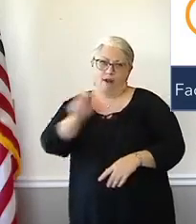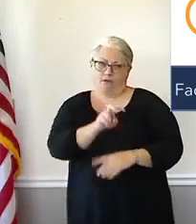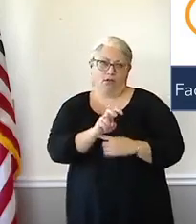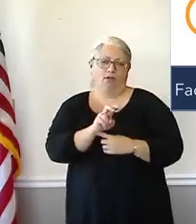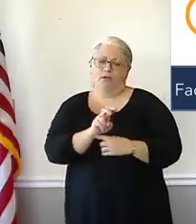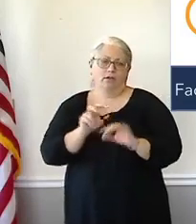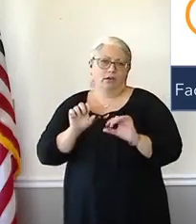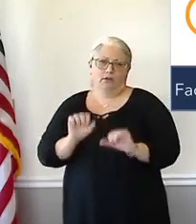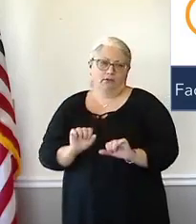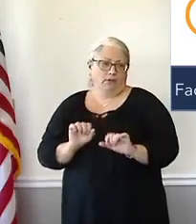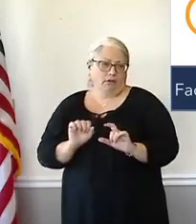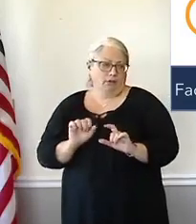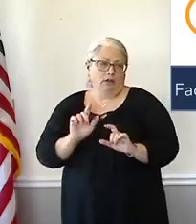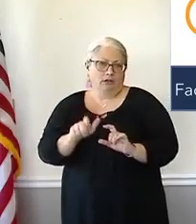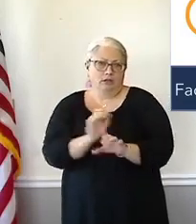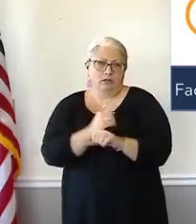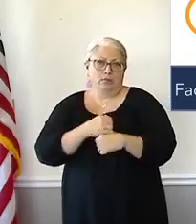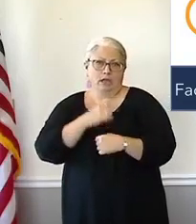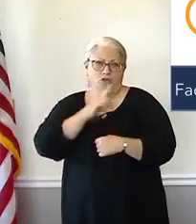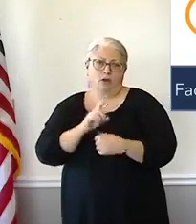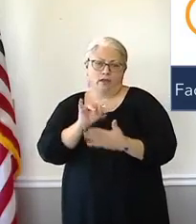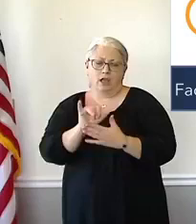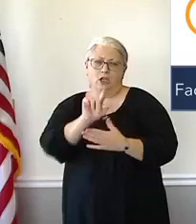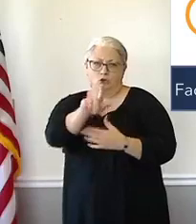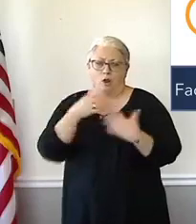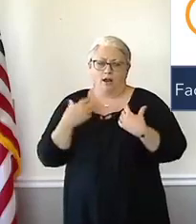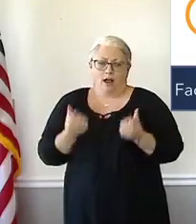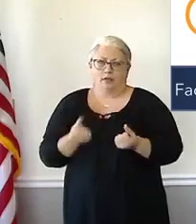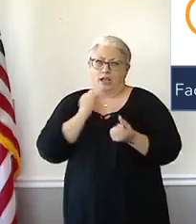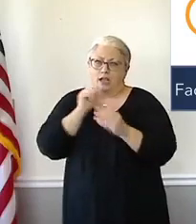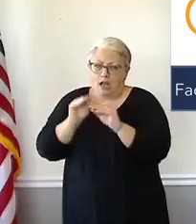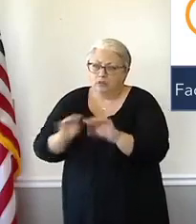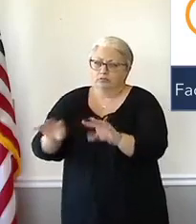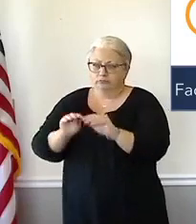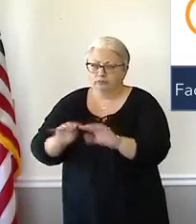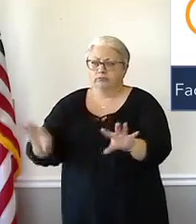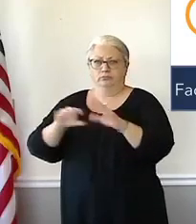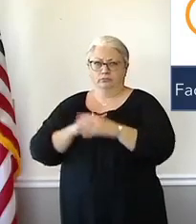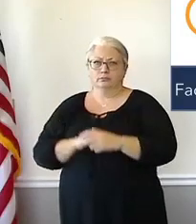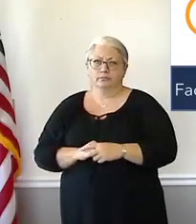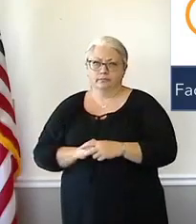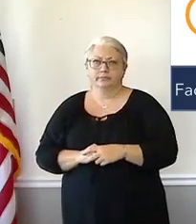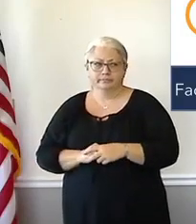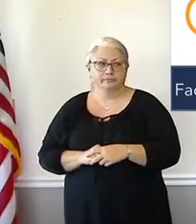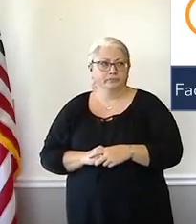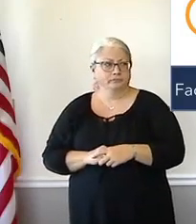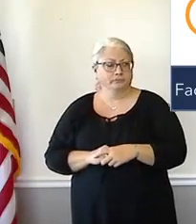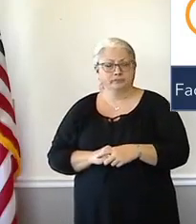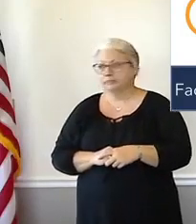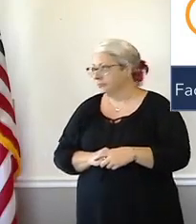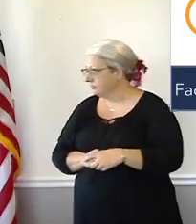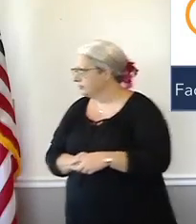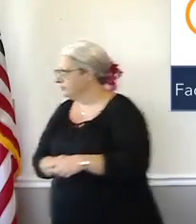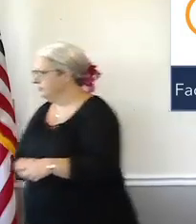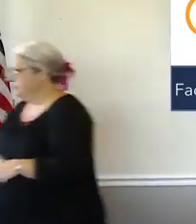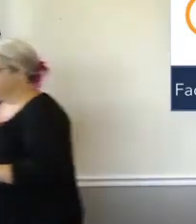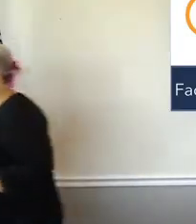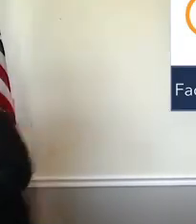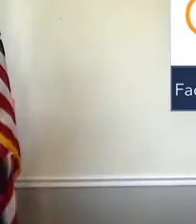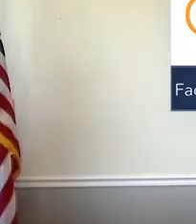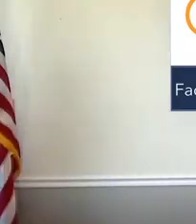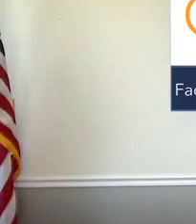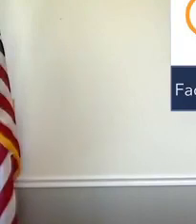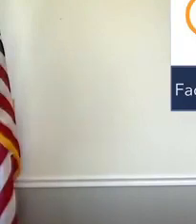own self that you are healthy and not have contracted the disease.